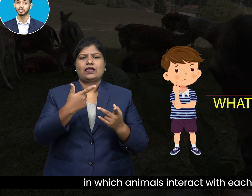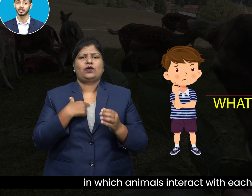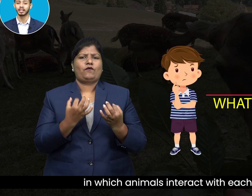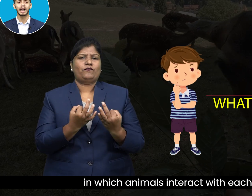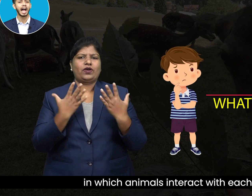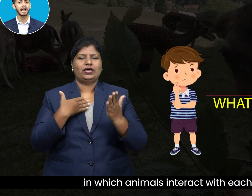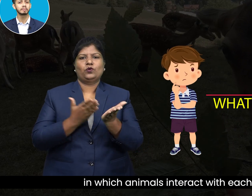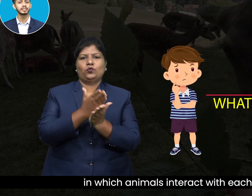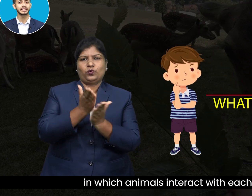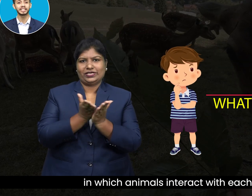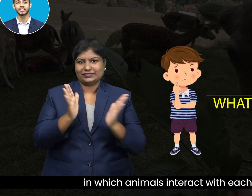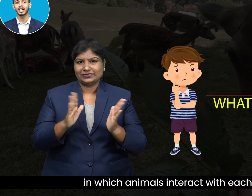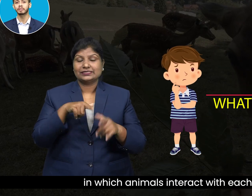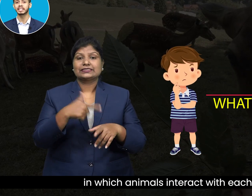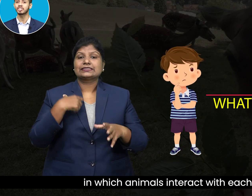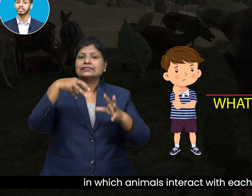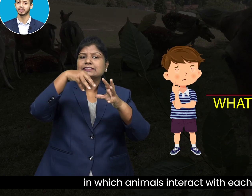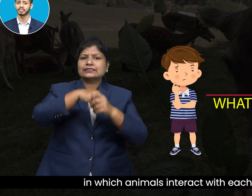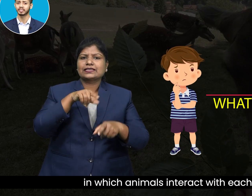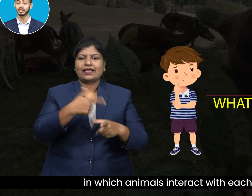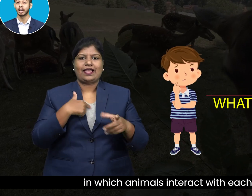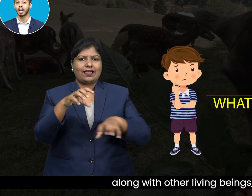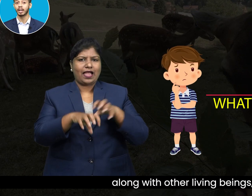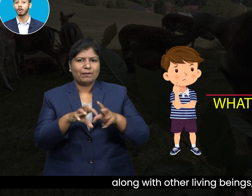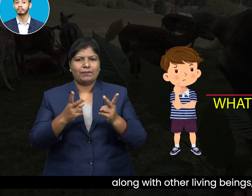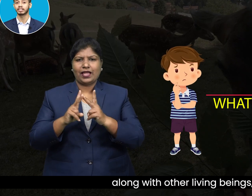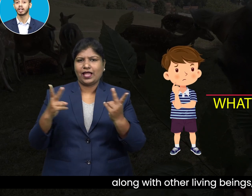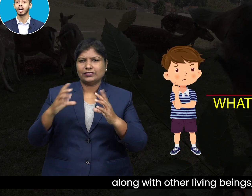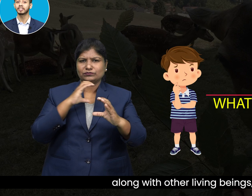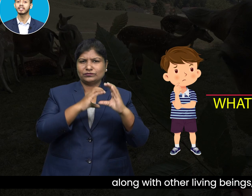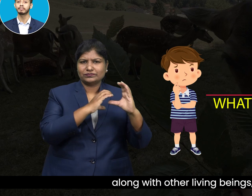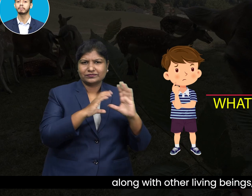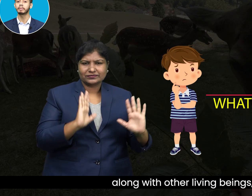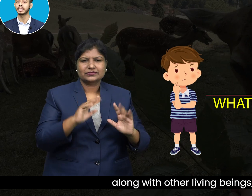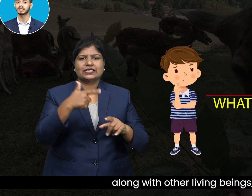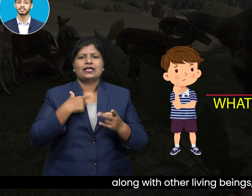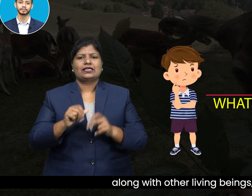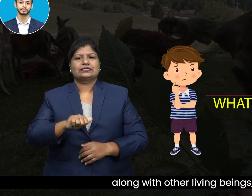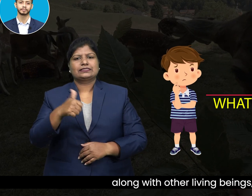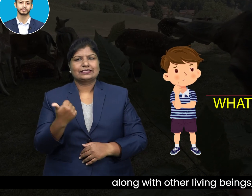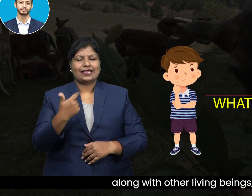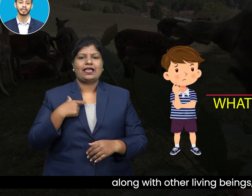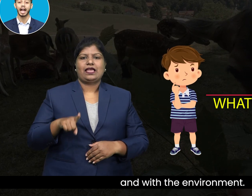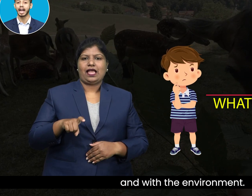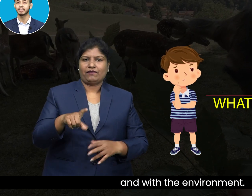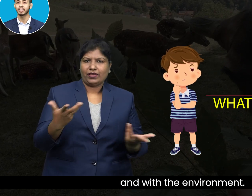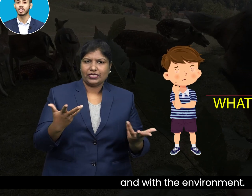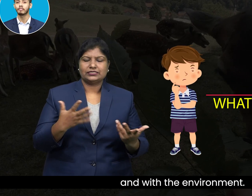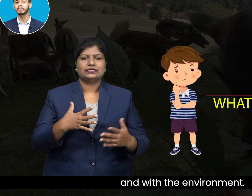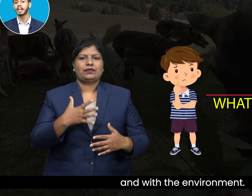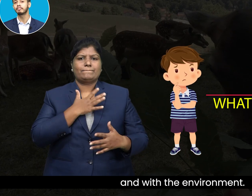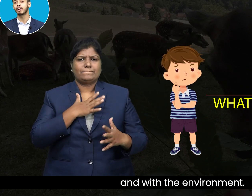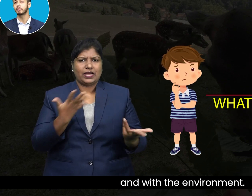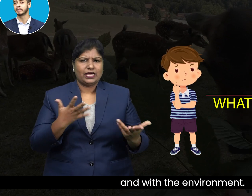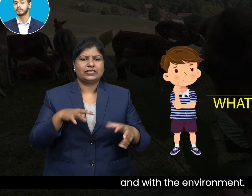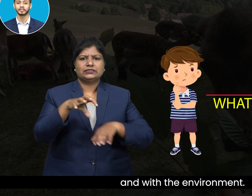in which animals interact with each other along with other living beings and